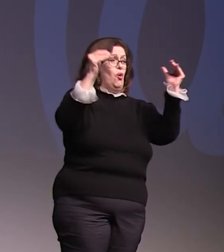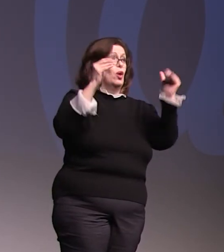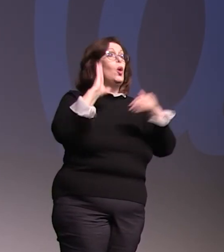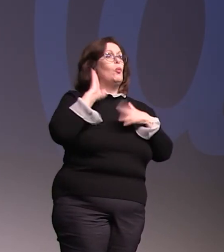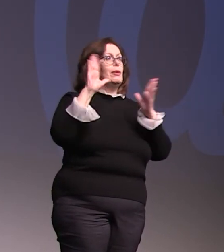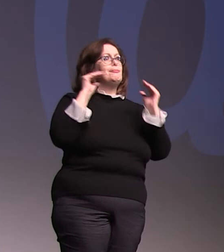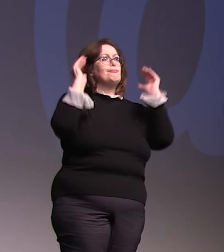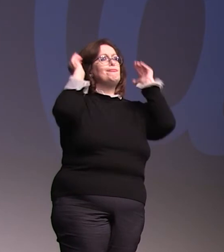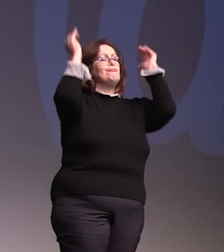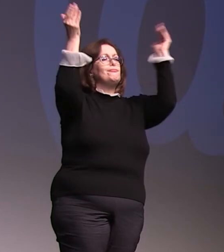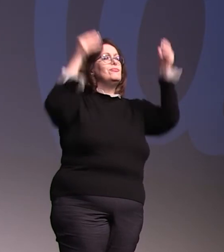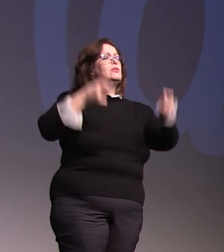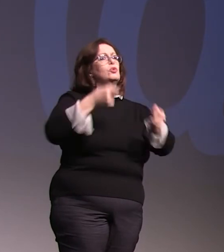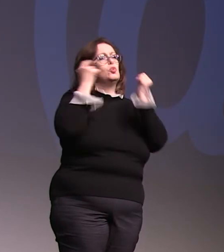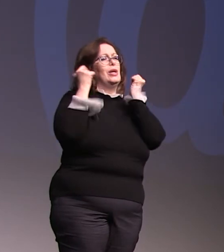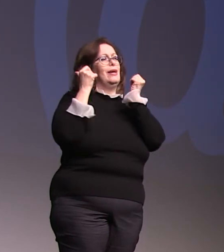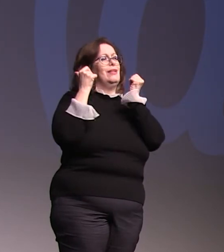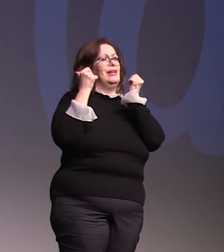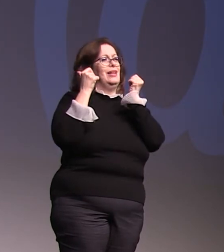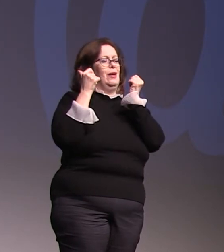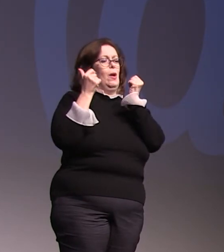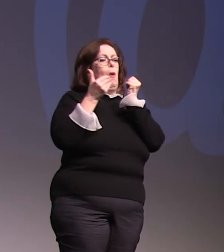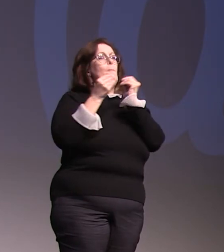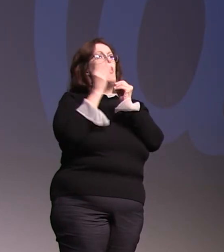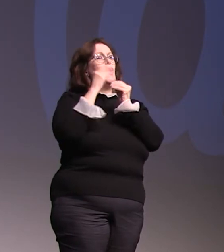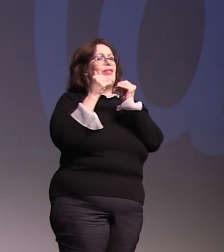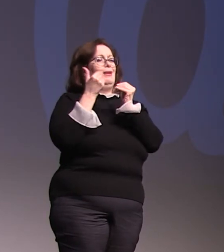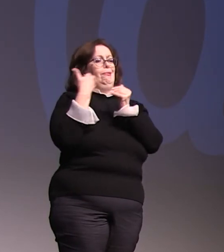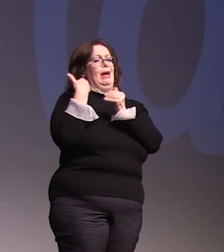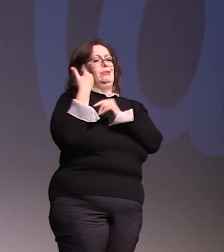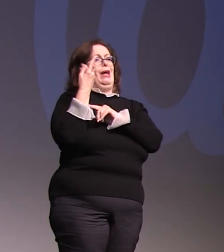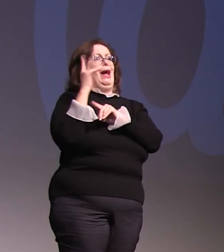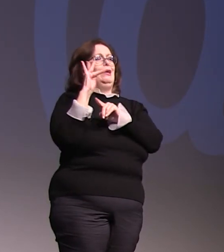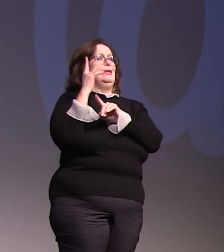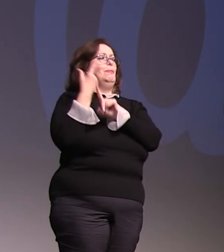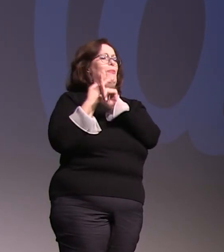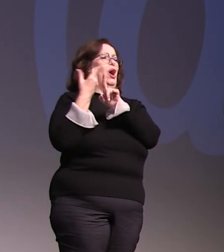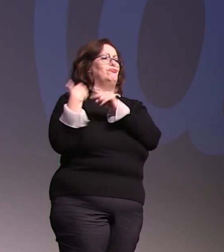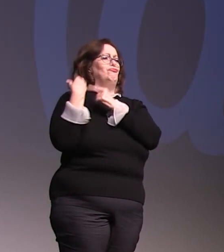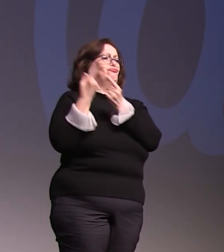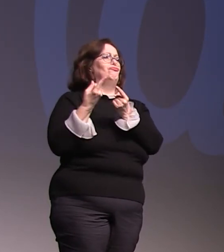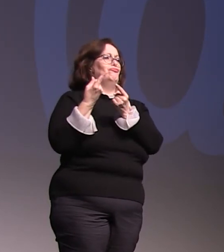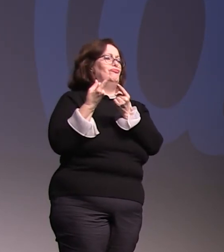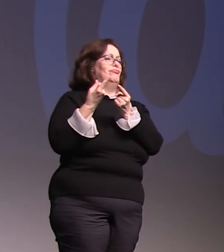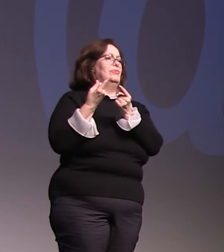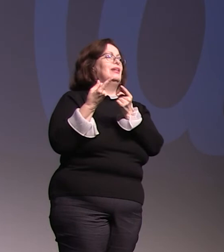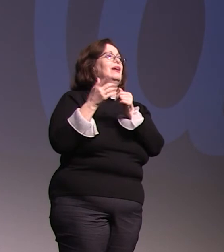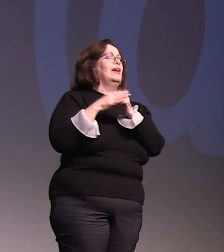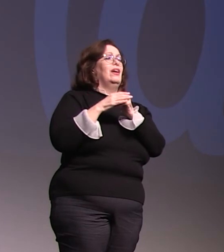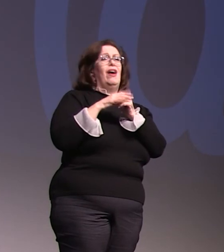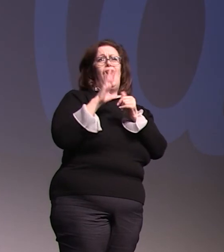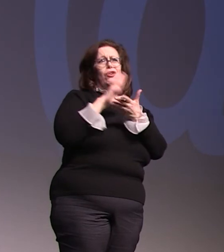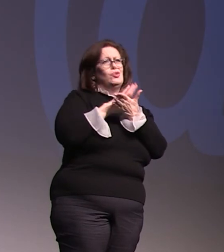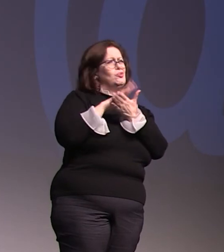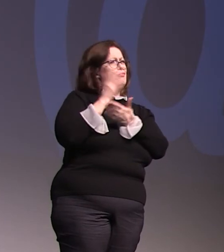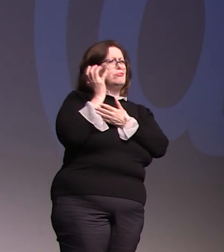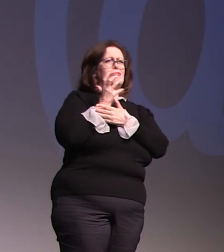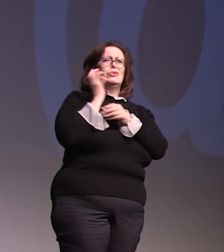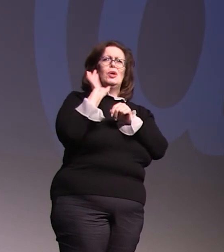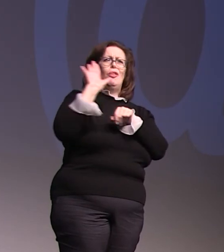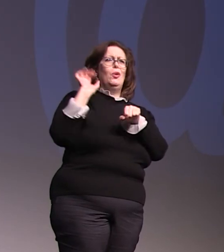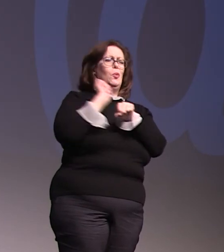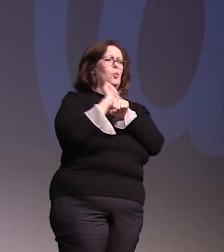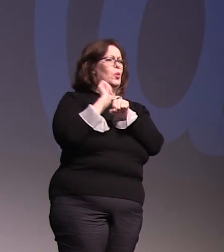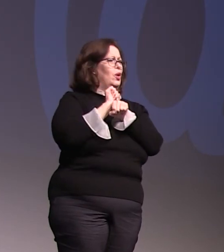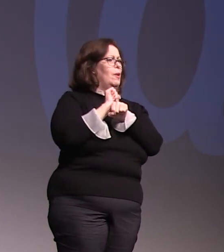quickly, and we have seen that over the last 18 months. Our public schools do incredible work in this state. They do incredible work. And I want to make sure